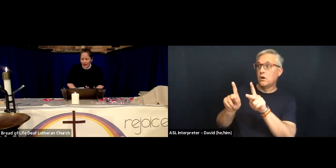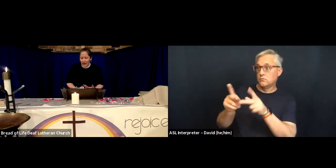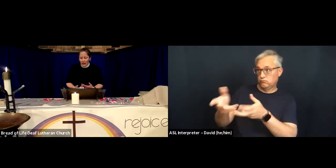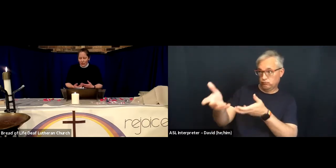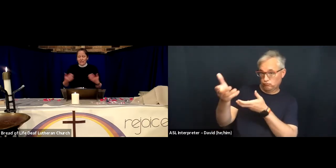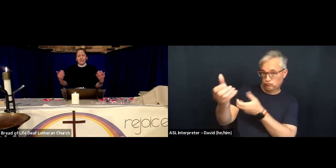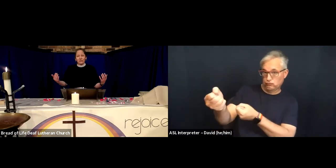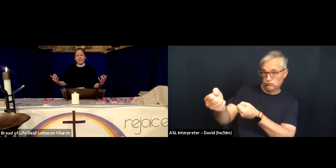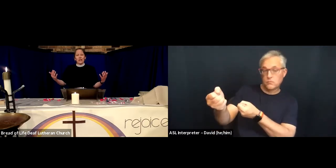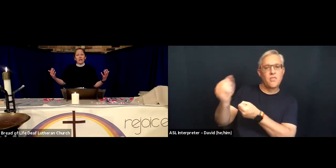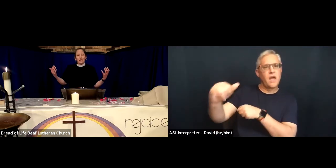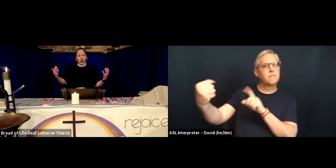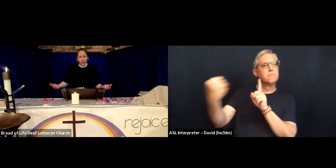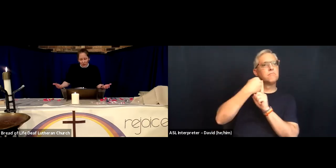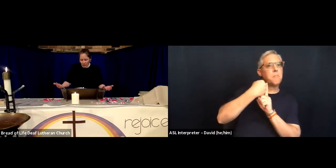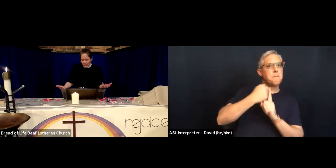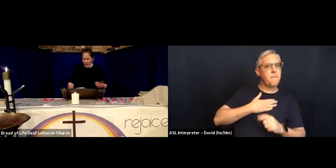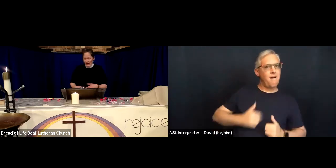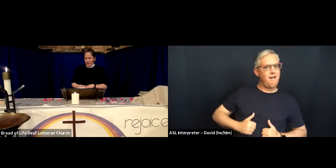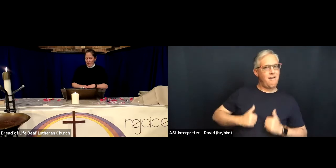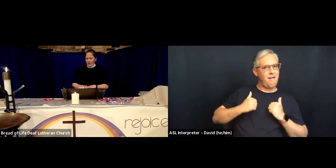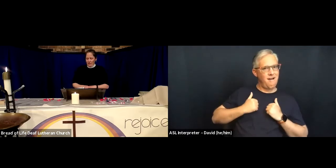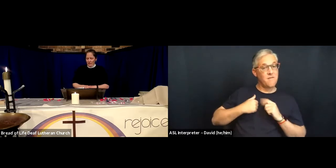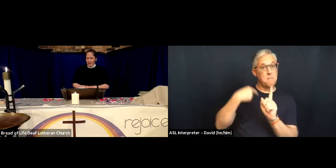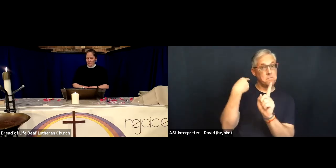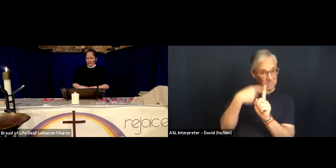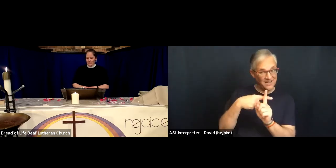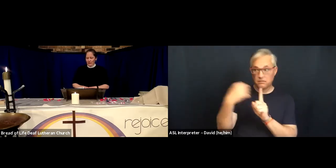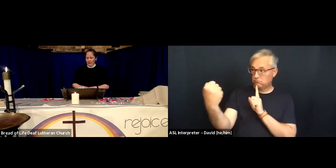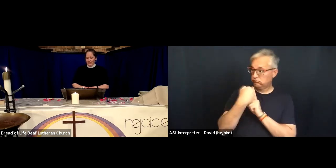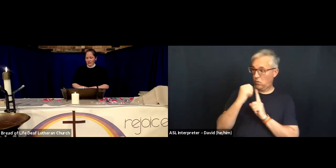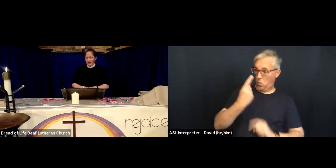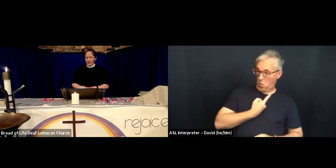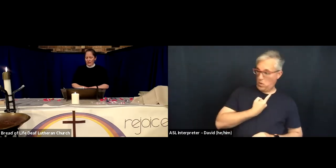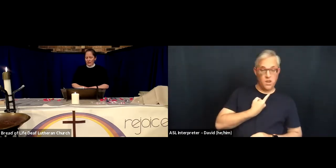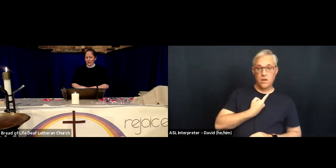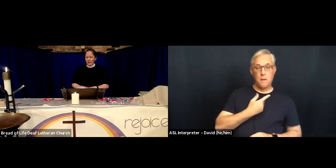lives, and it makes a difference in other people's lives.